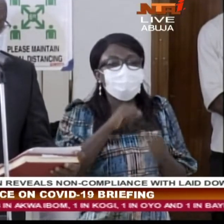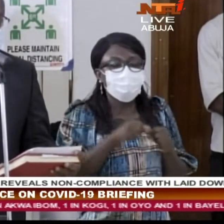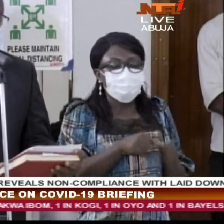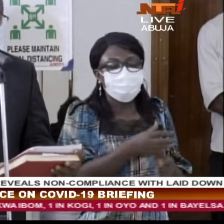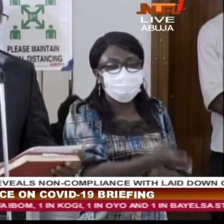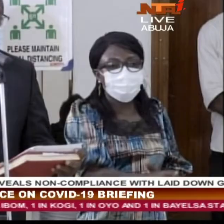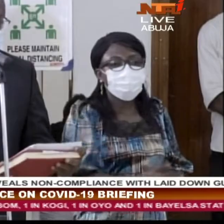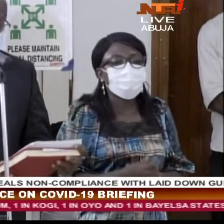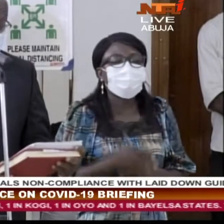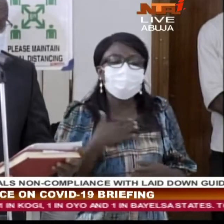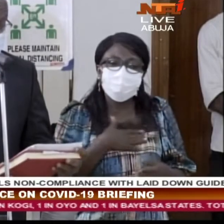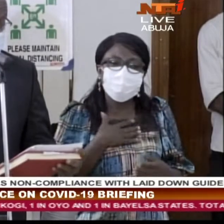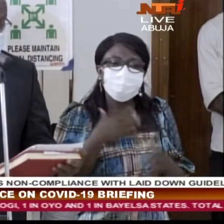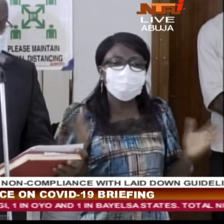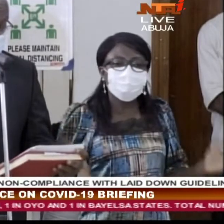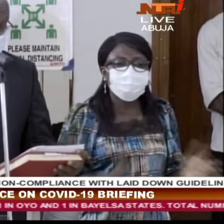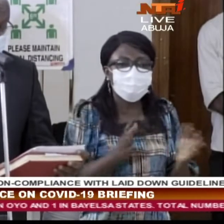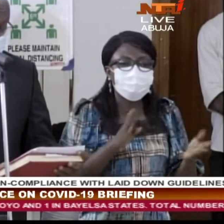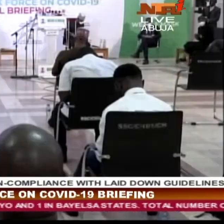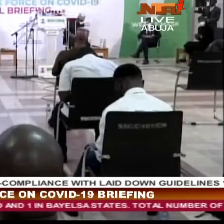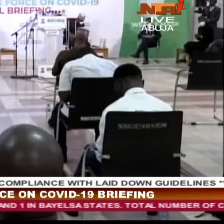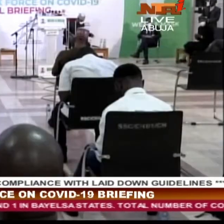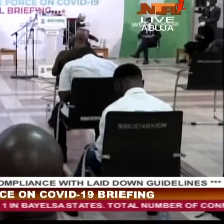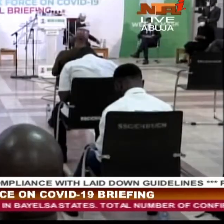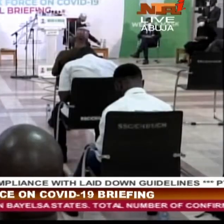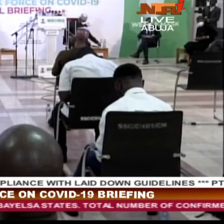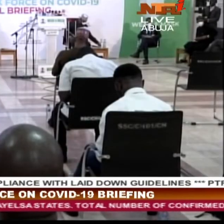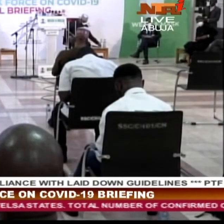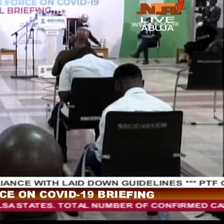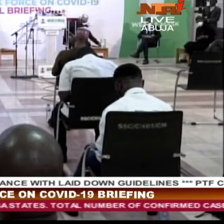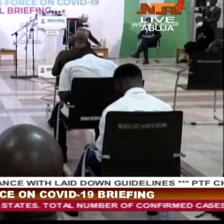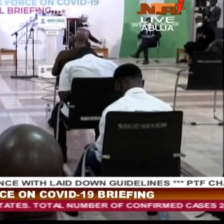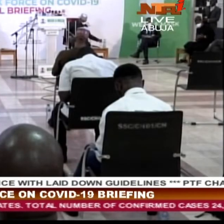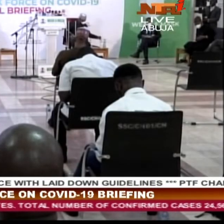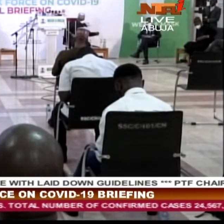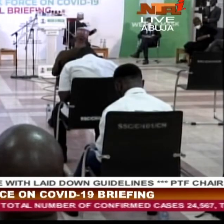awareness, to wear your mask in public places,